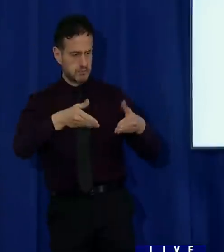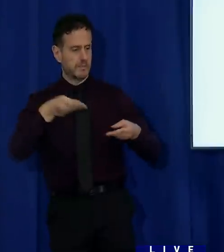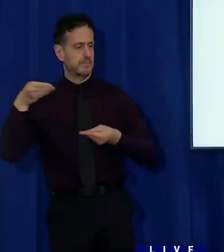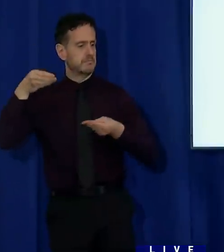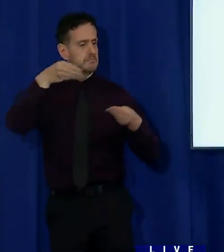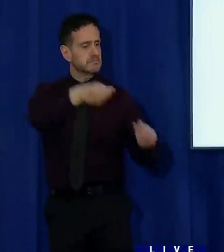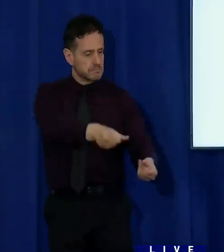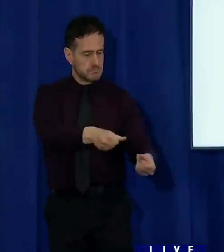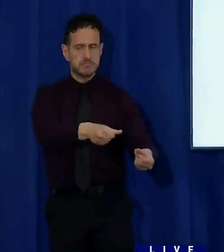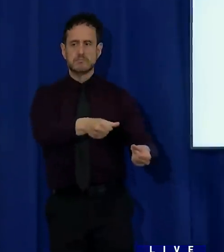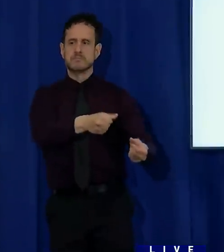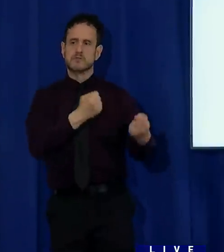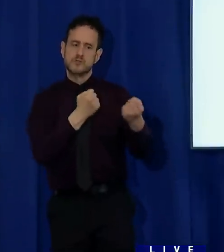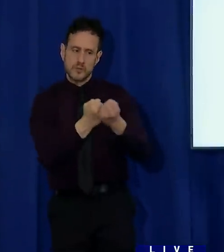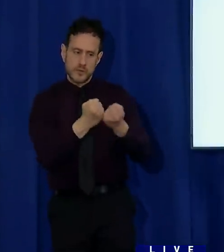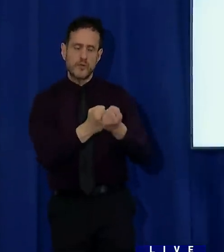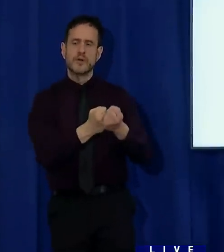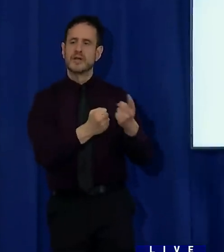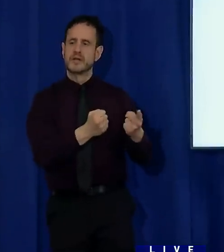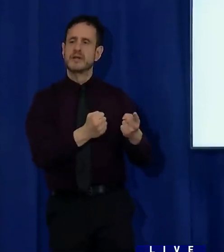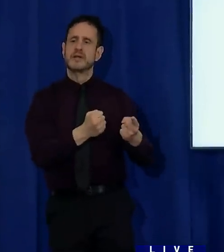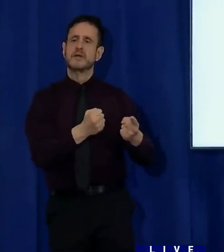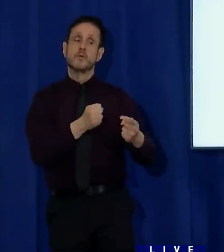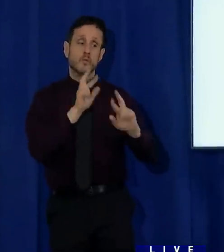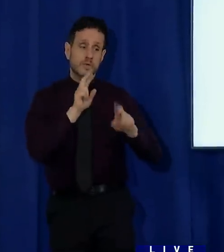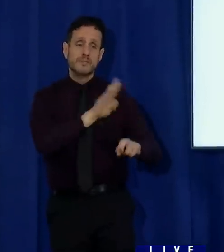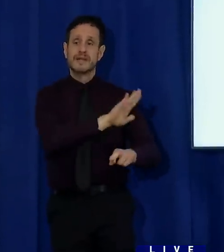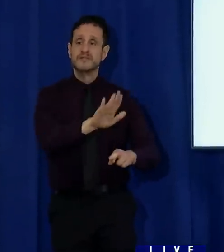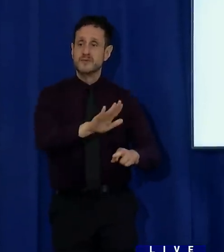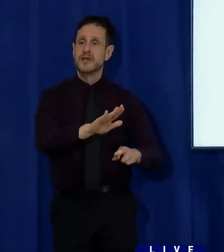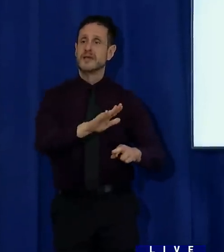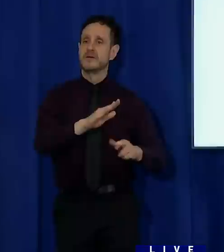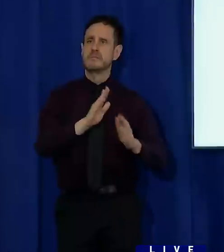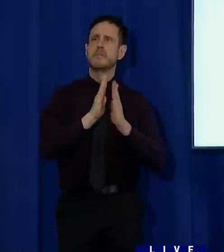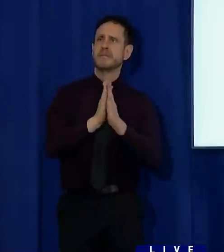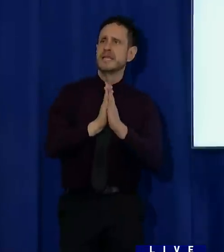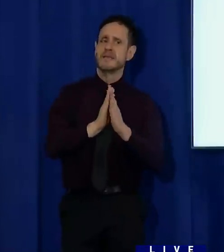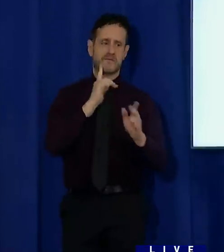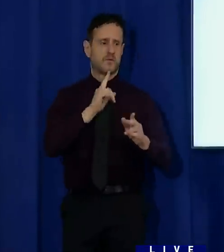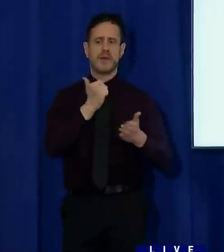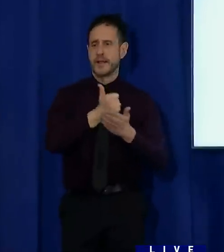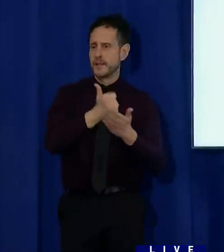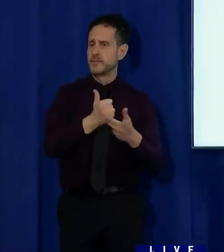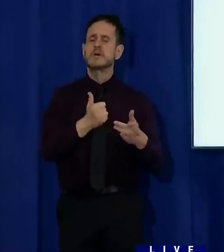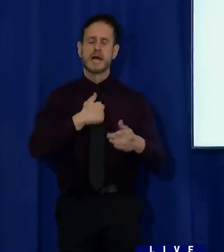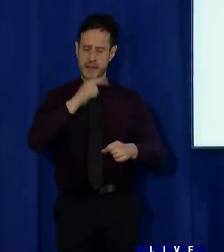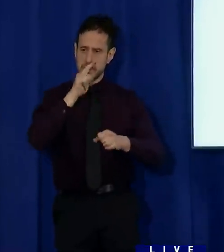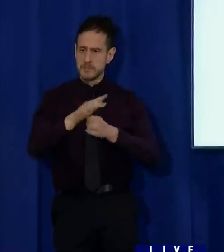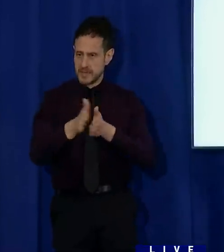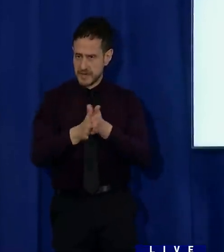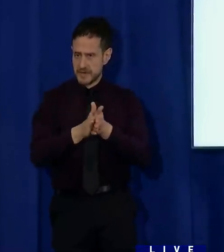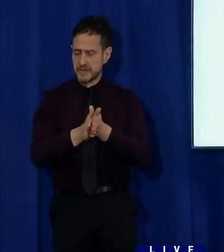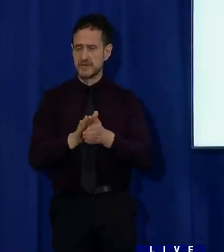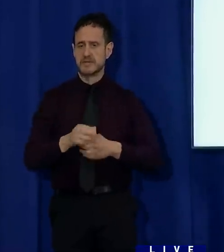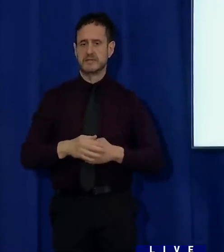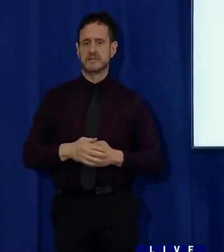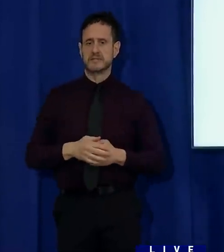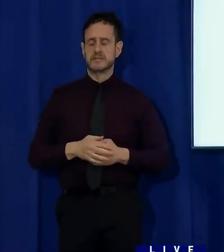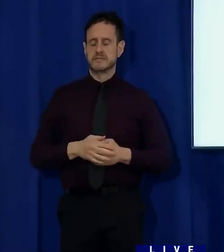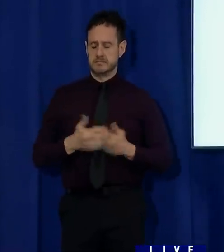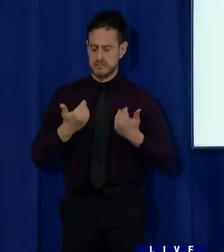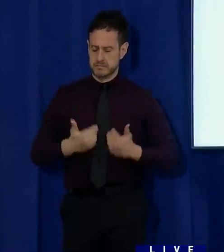cry and the plea of this moment, and I'm committed to doing that. I don't believe